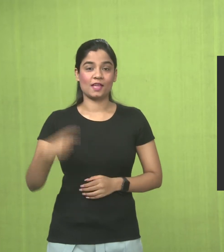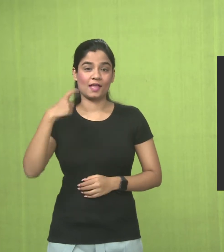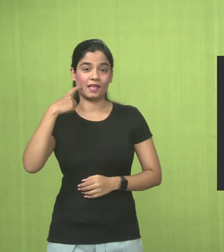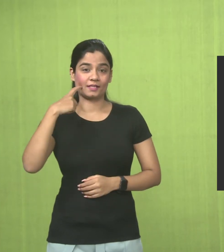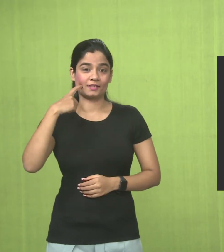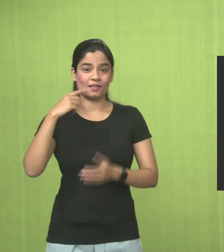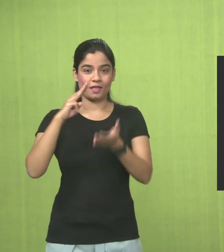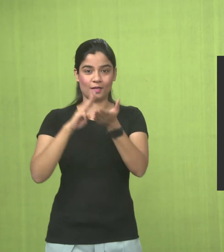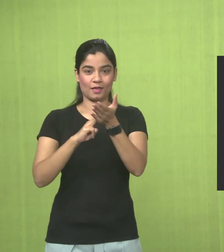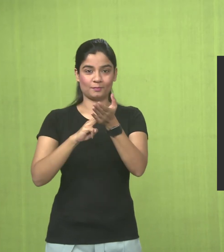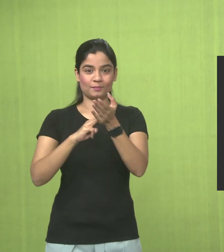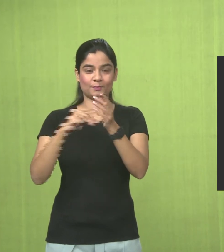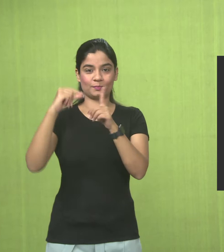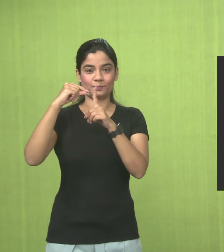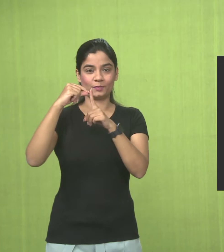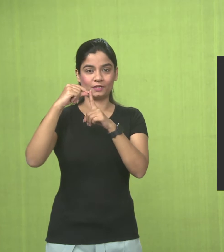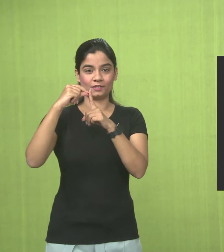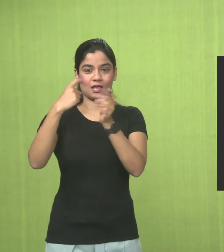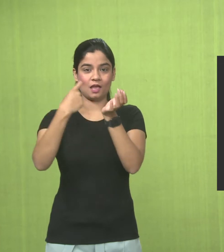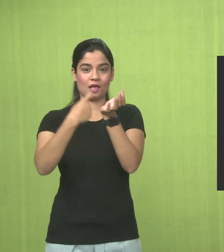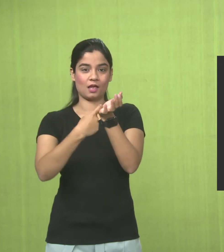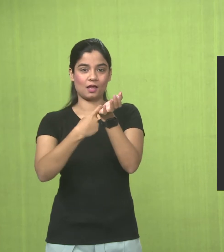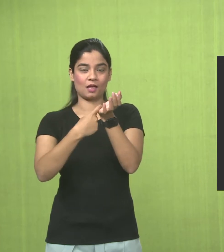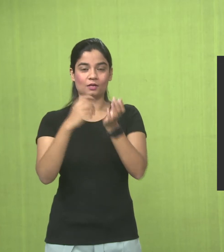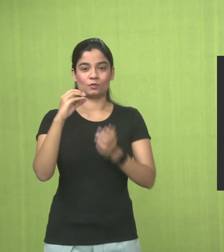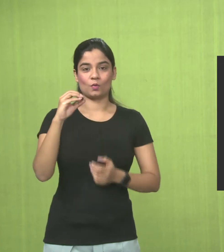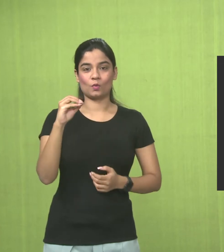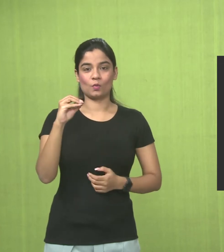Improving. To become better in quality.